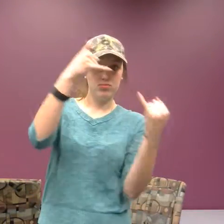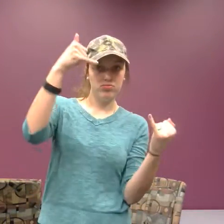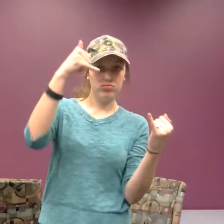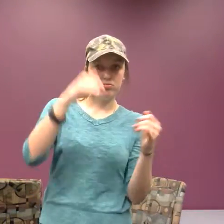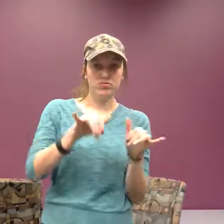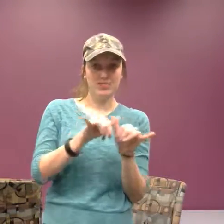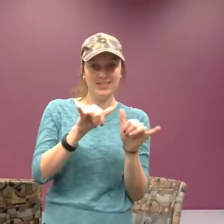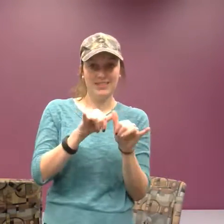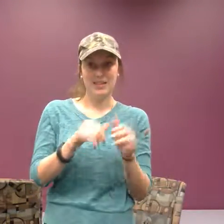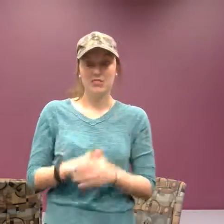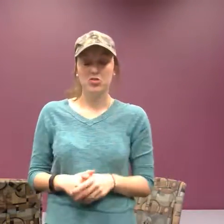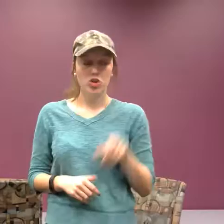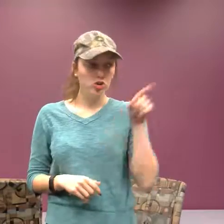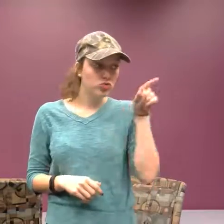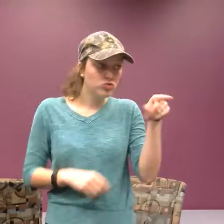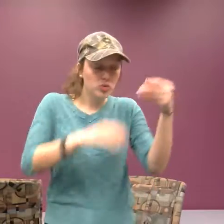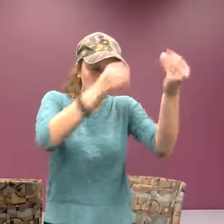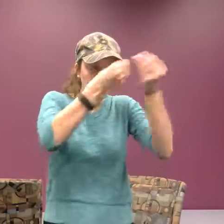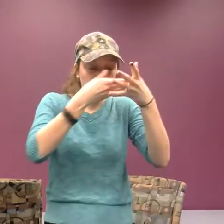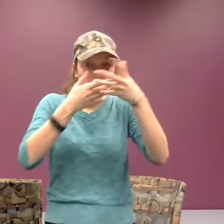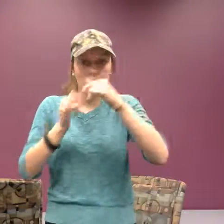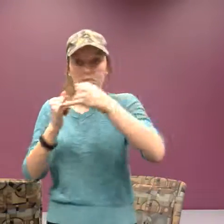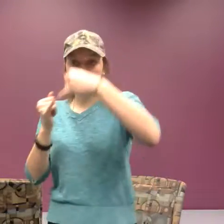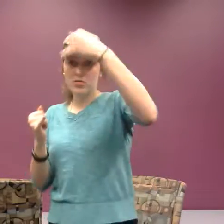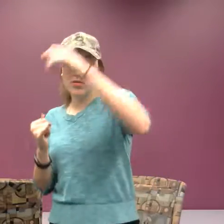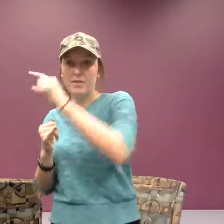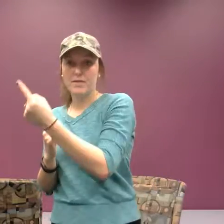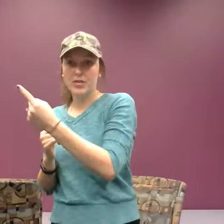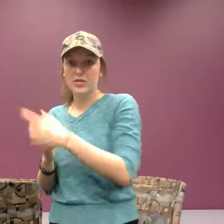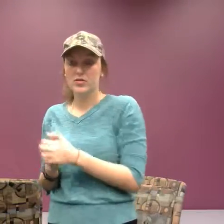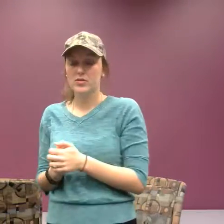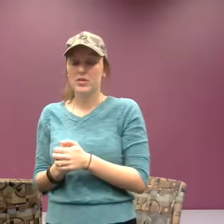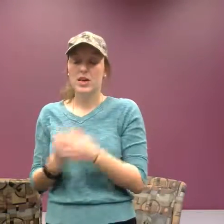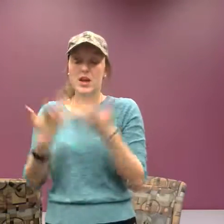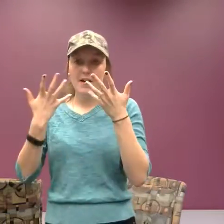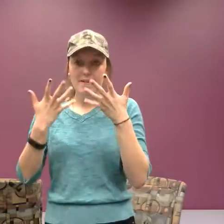the first. Now that you have the first, you can tell me the